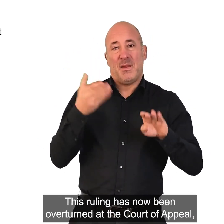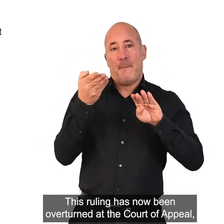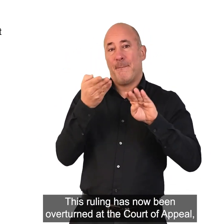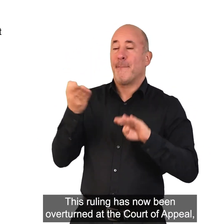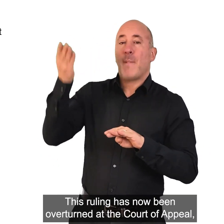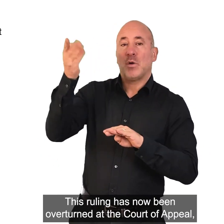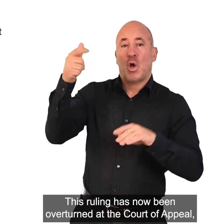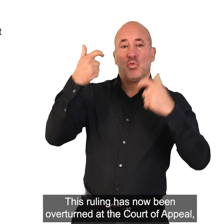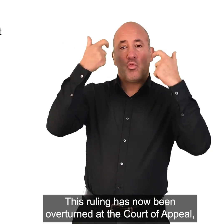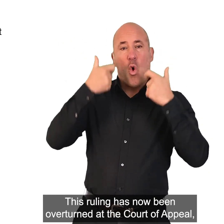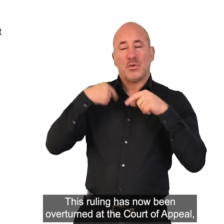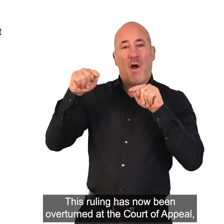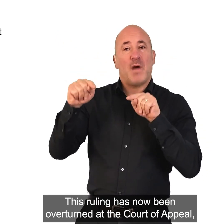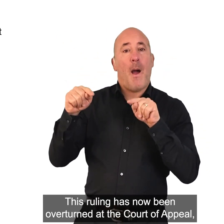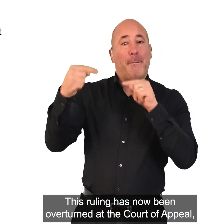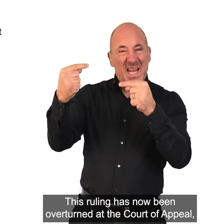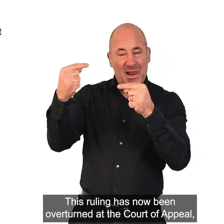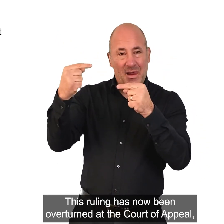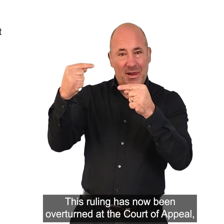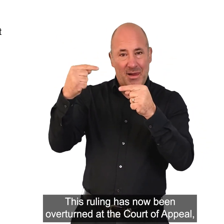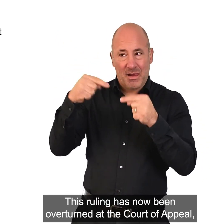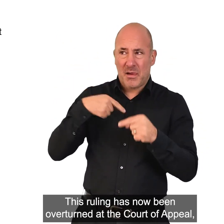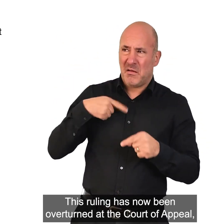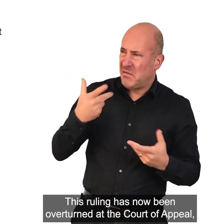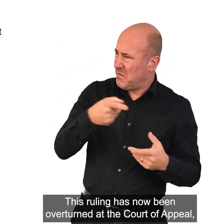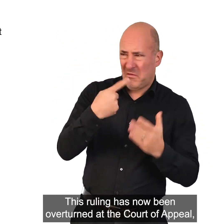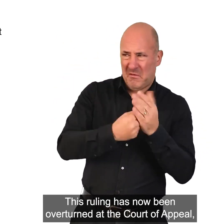This ruling has now been overturned at the Court of Appeal,